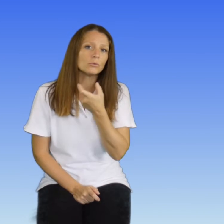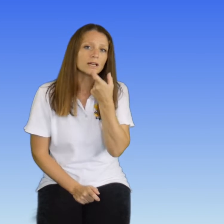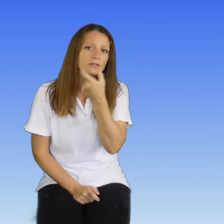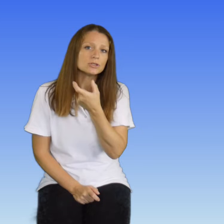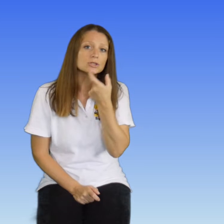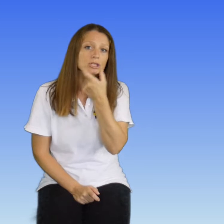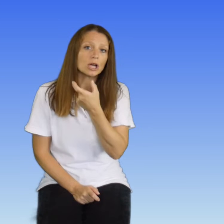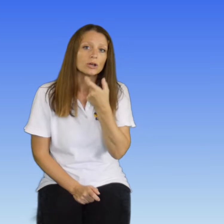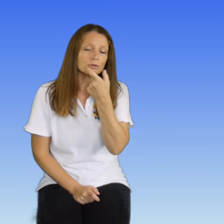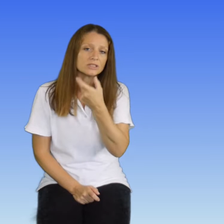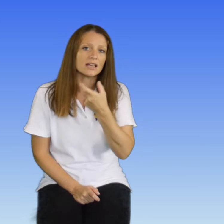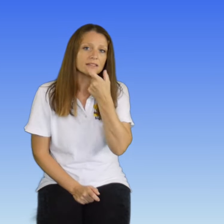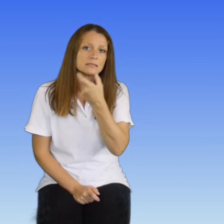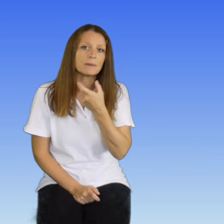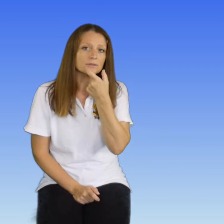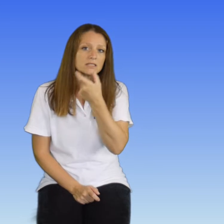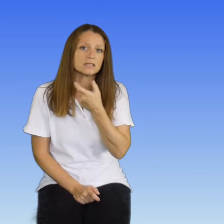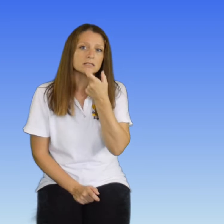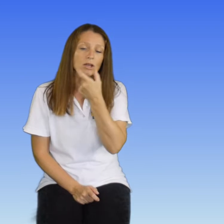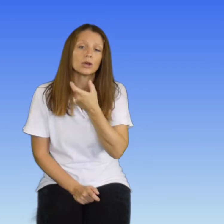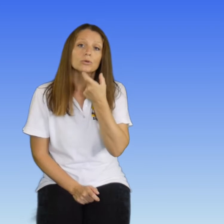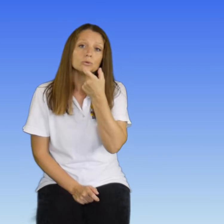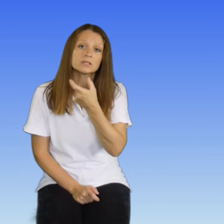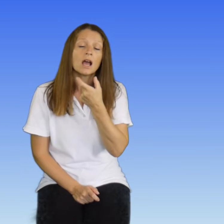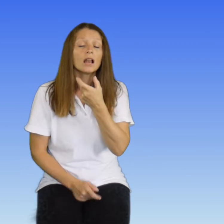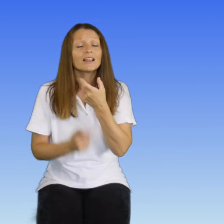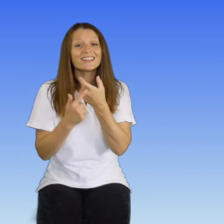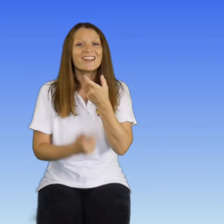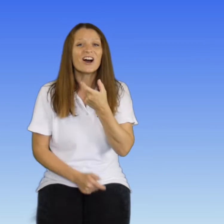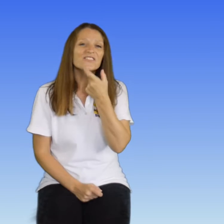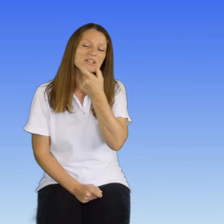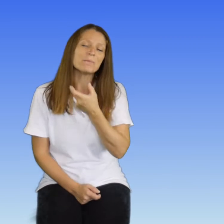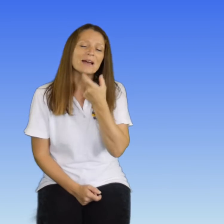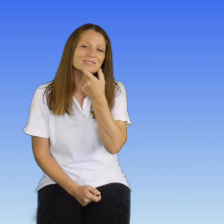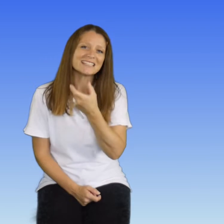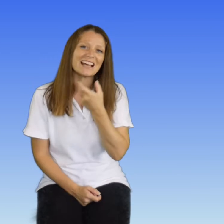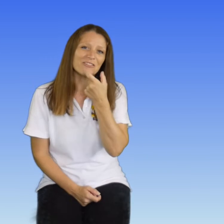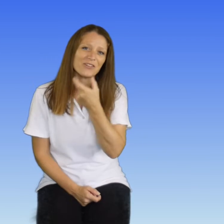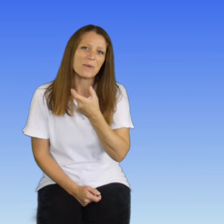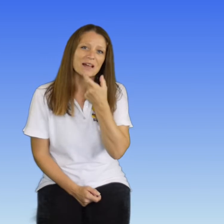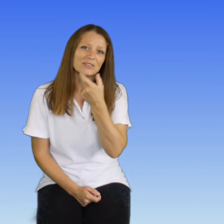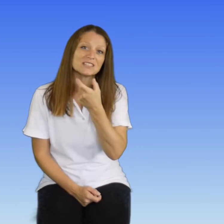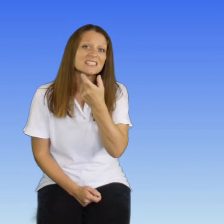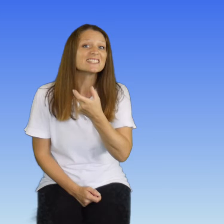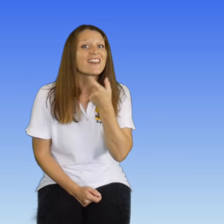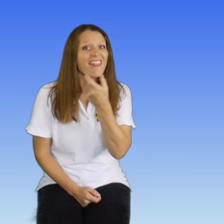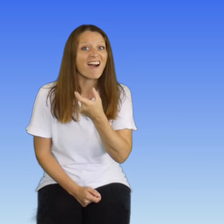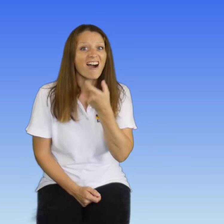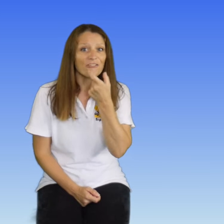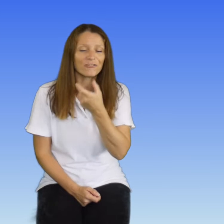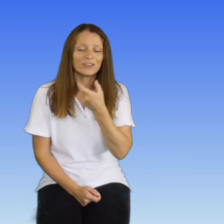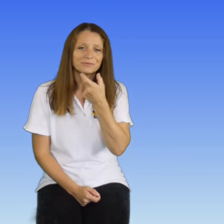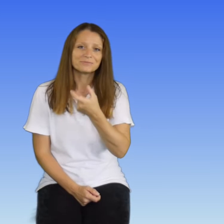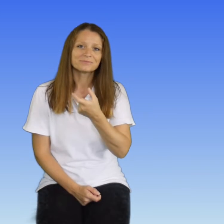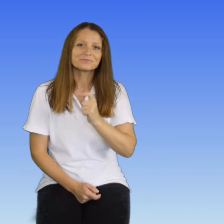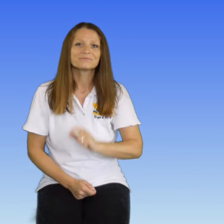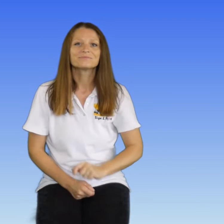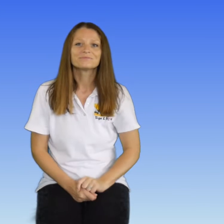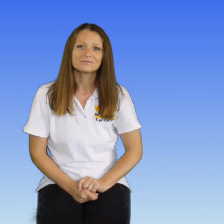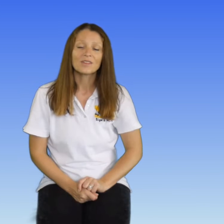kind of do circles like this, bouncing circles, like the laughter bouncing out of our mouths. This is laugh.